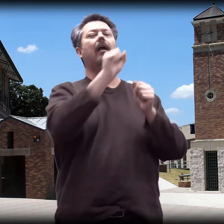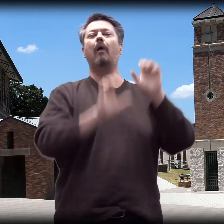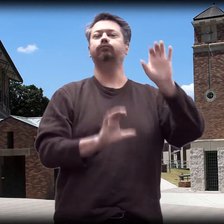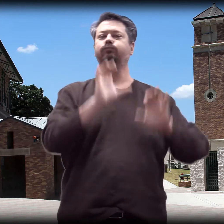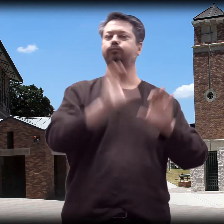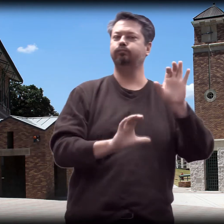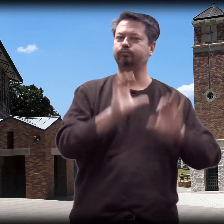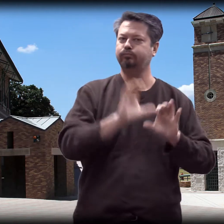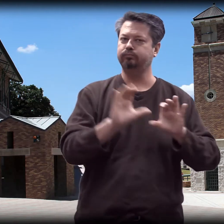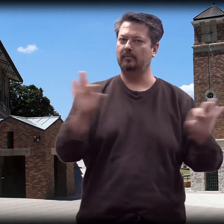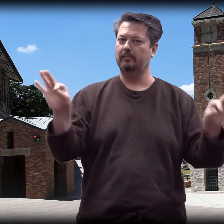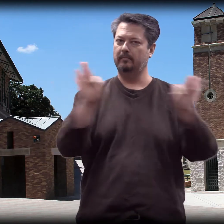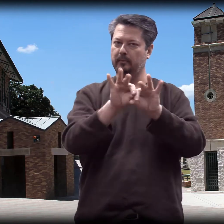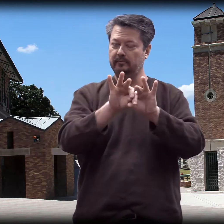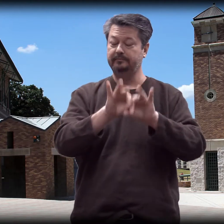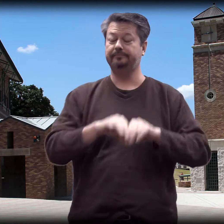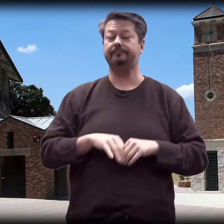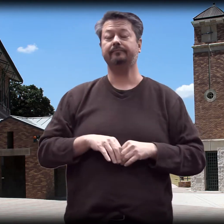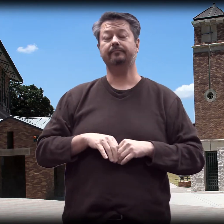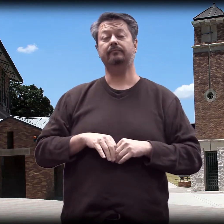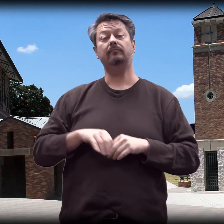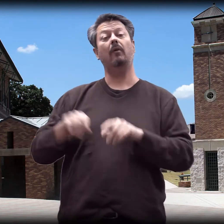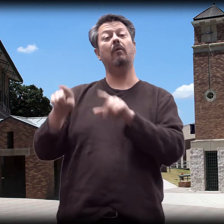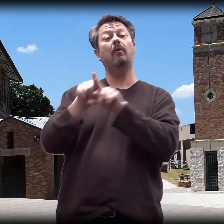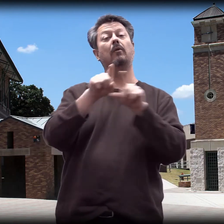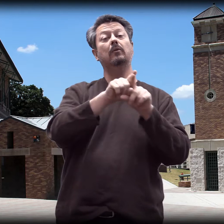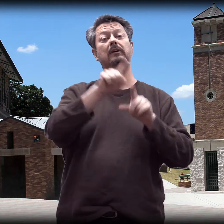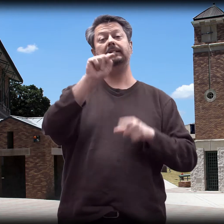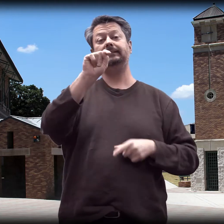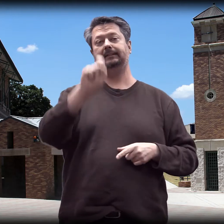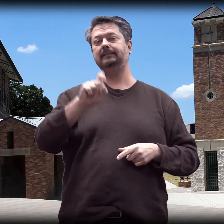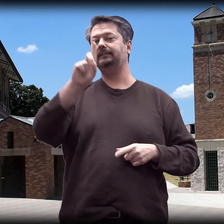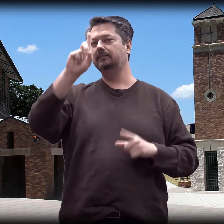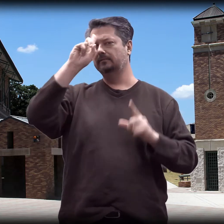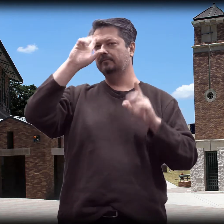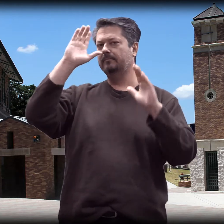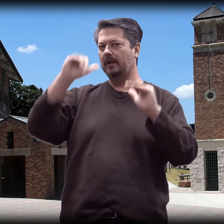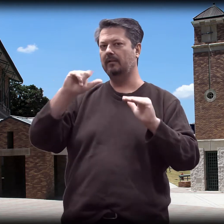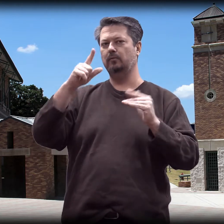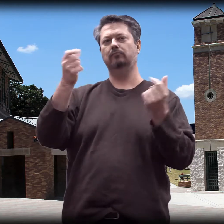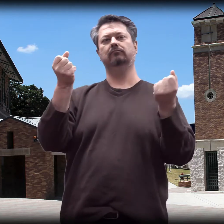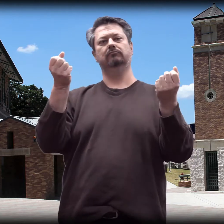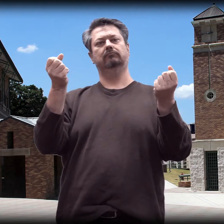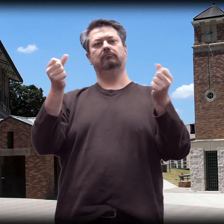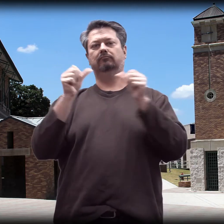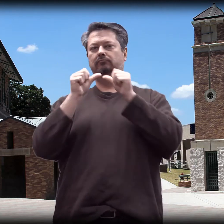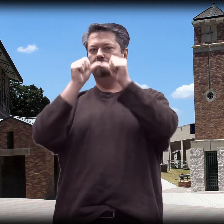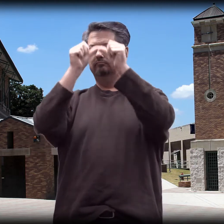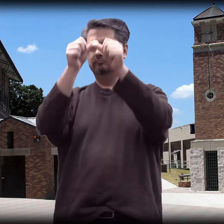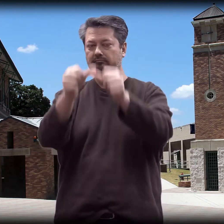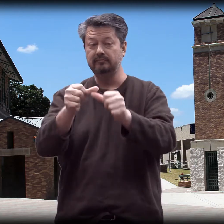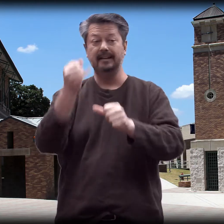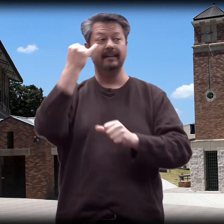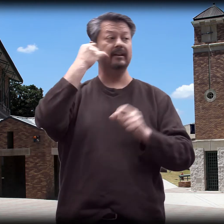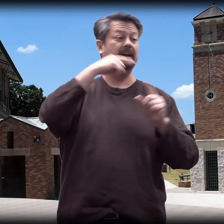approach and begin a conversation. And we consider that to be very important. Also, TSD expects signing at all